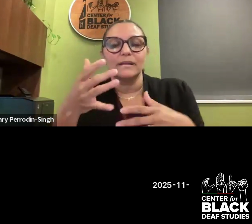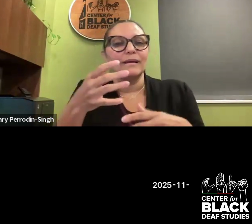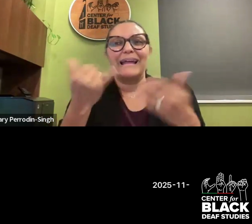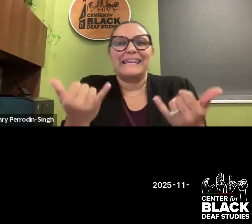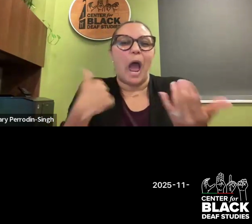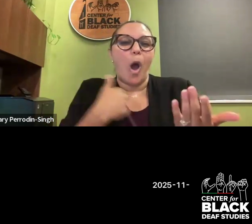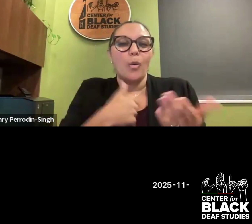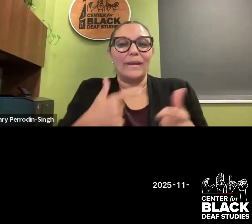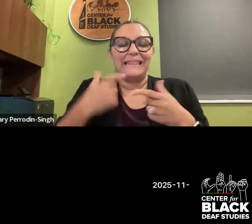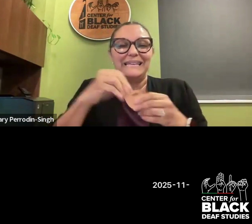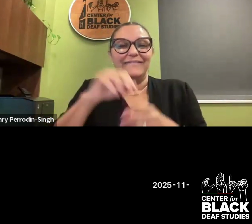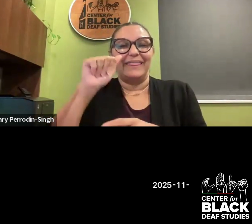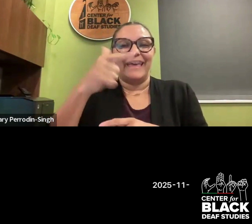share to those families.